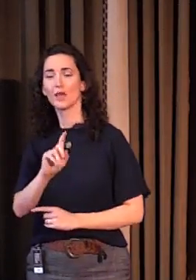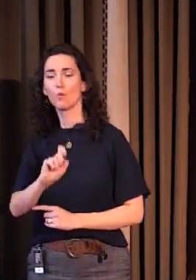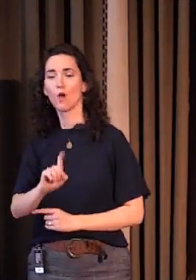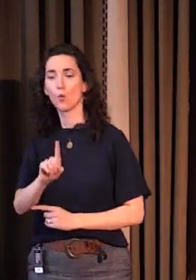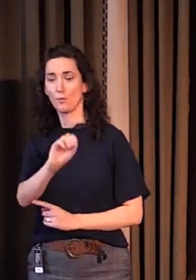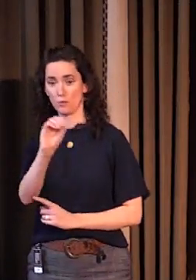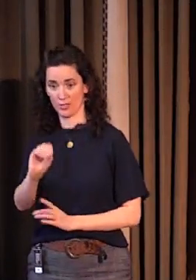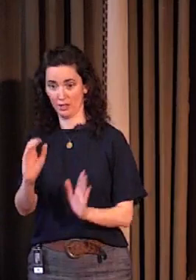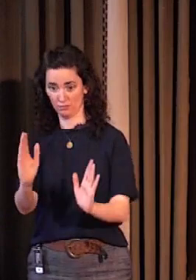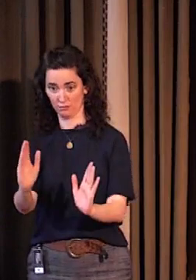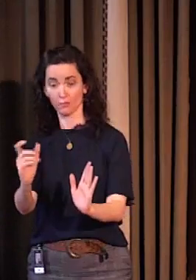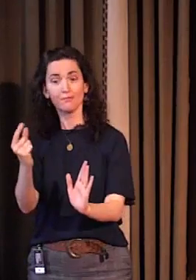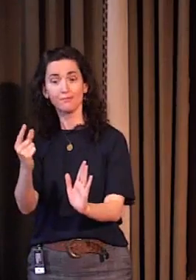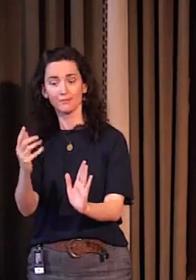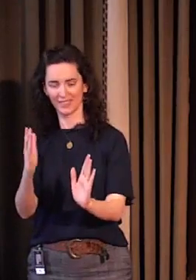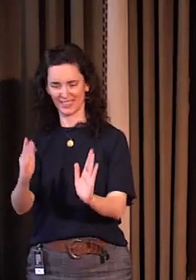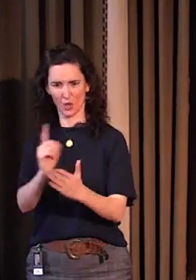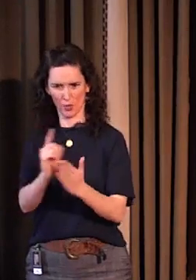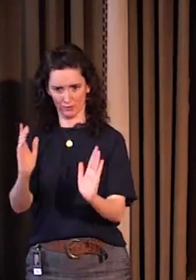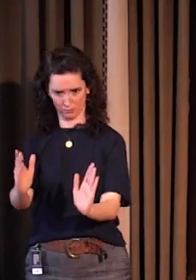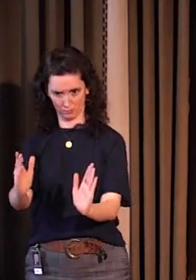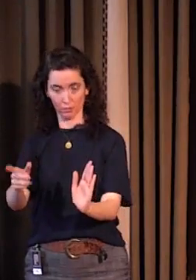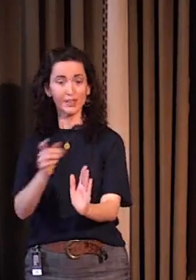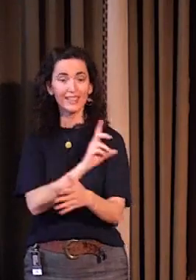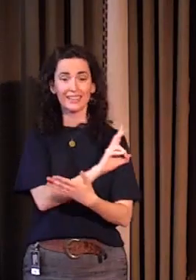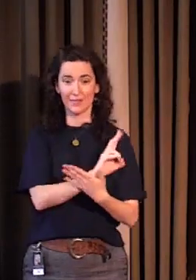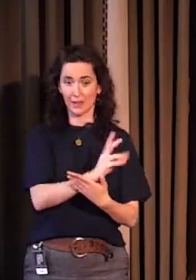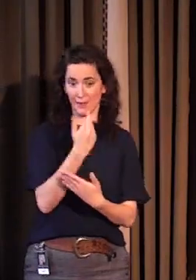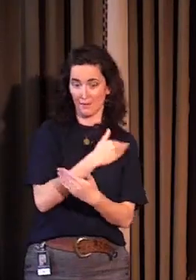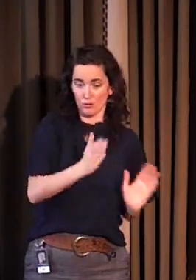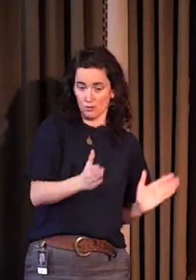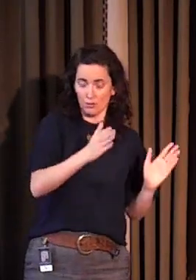The previous 7-day period had our percent positivity at